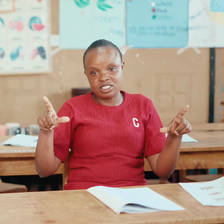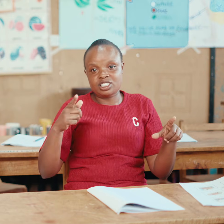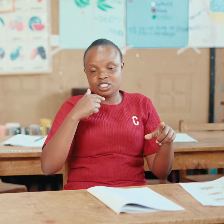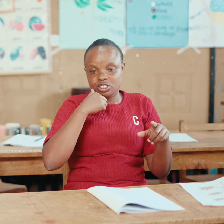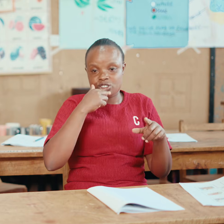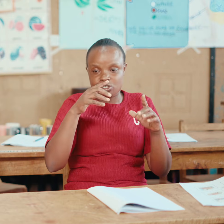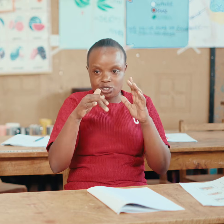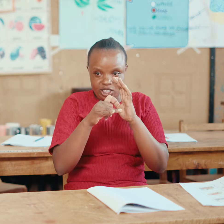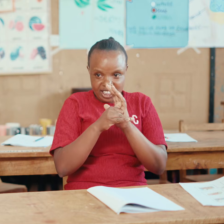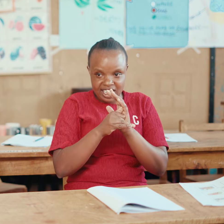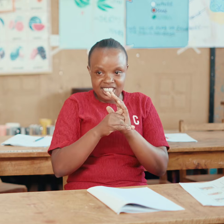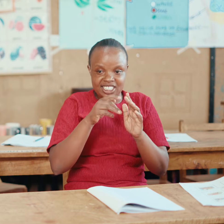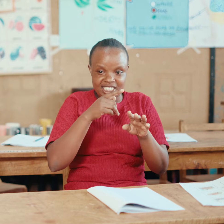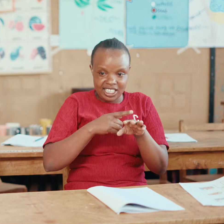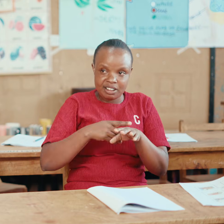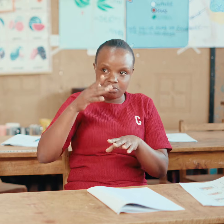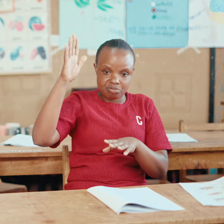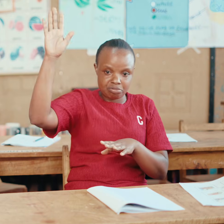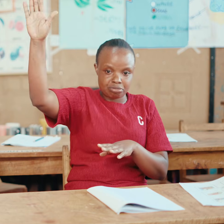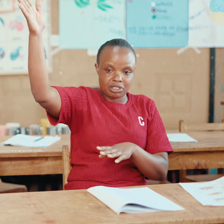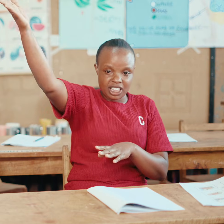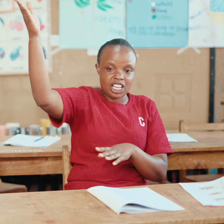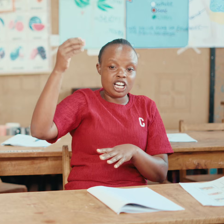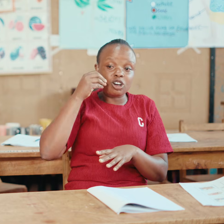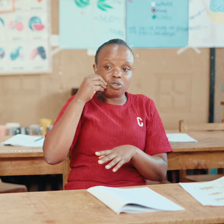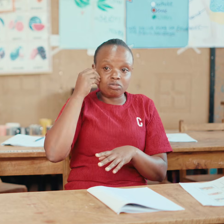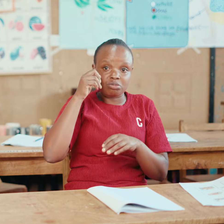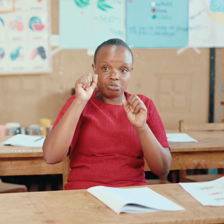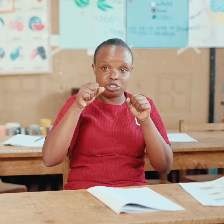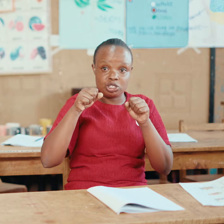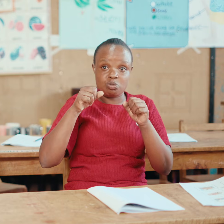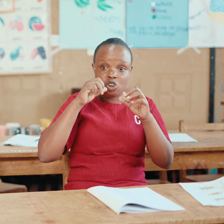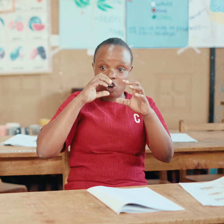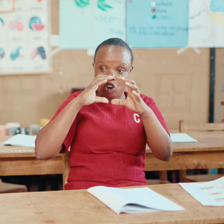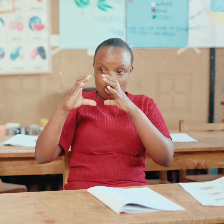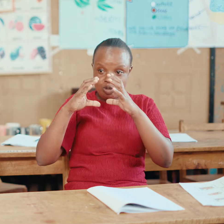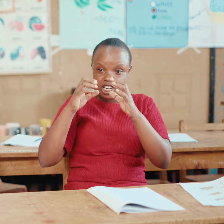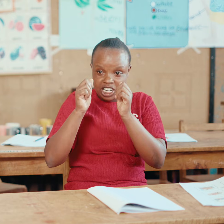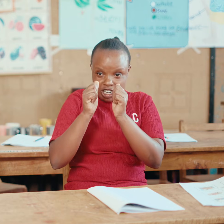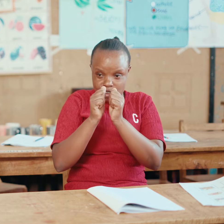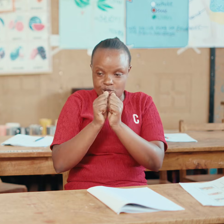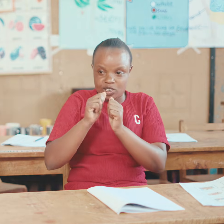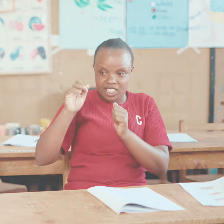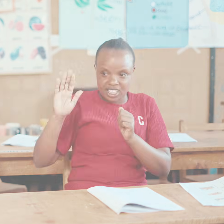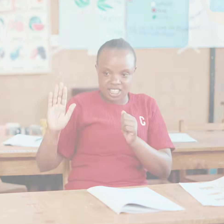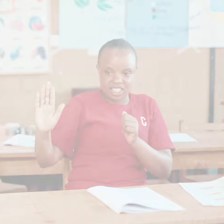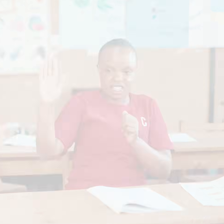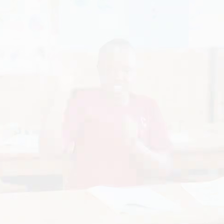language so that when they're over there at home, they can easily communicate